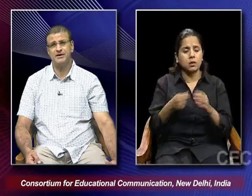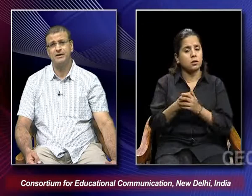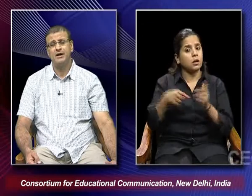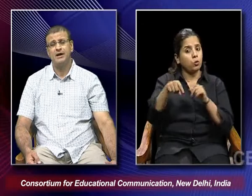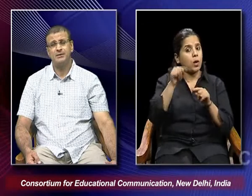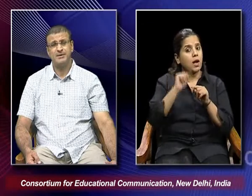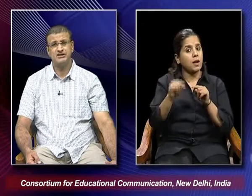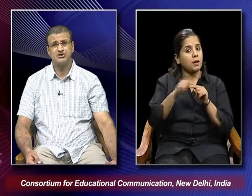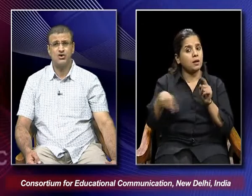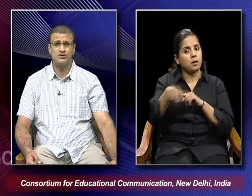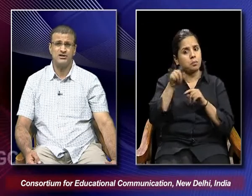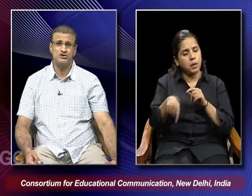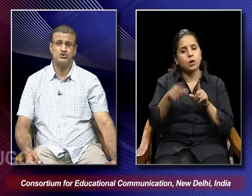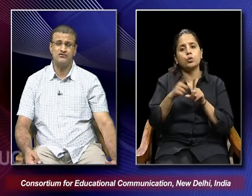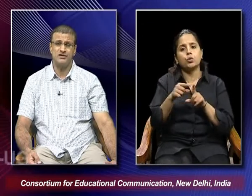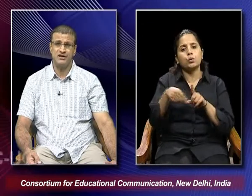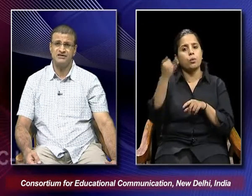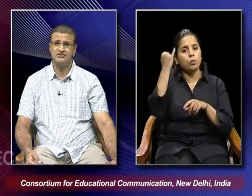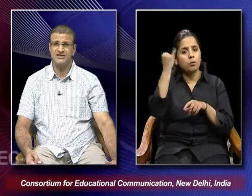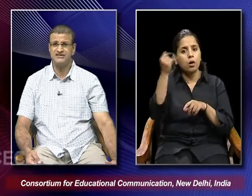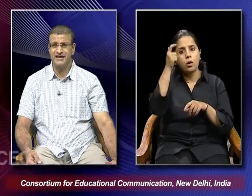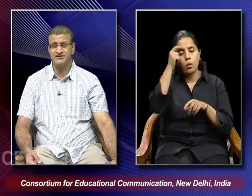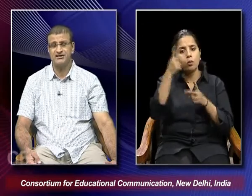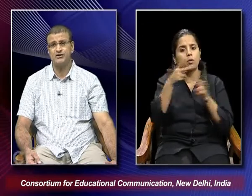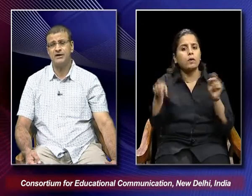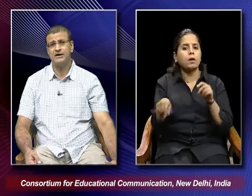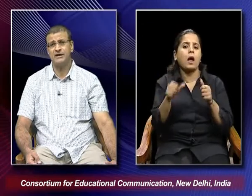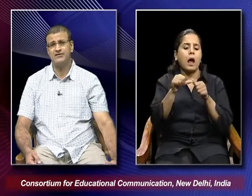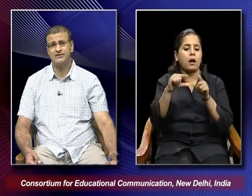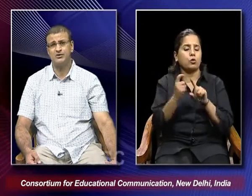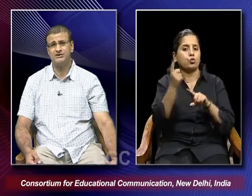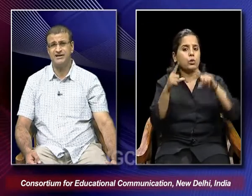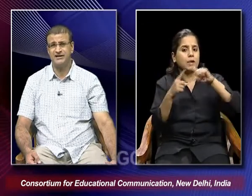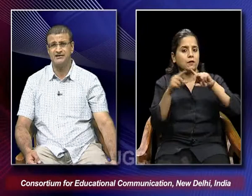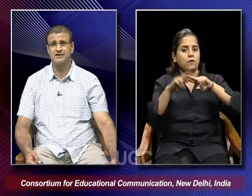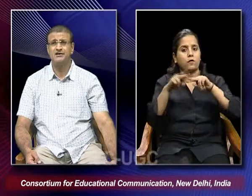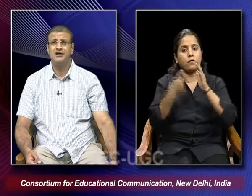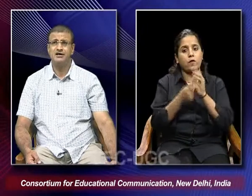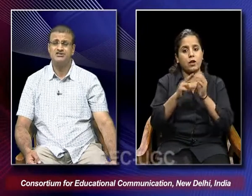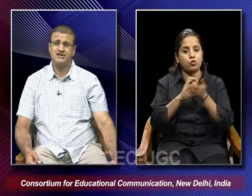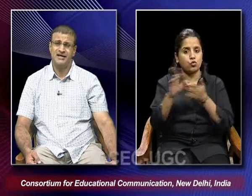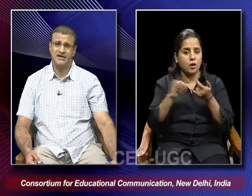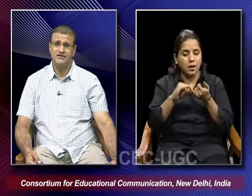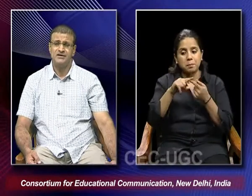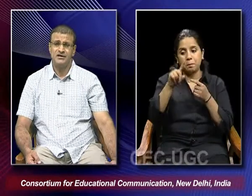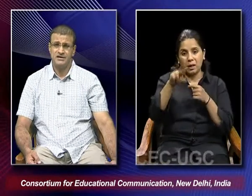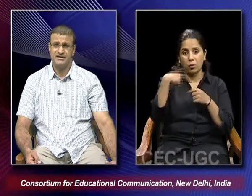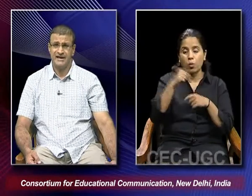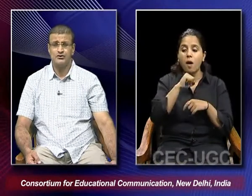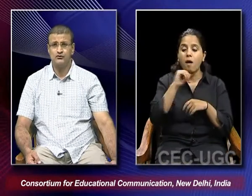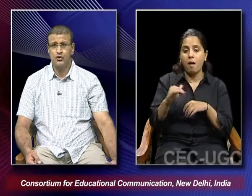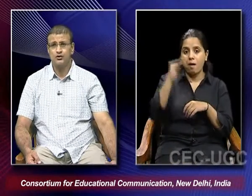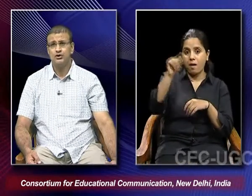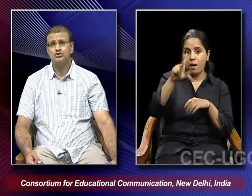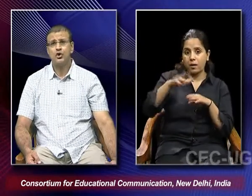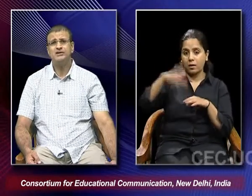be based on the issue of the adult franchise, that everyone who is an adult shall have the right